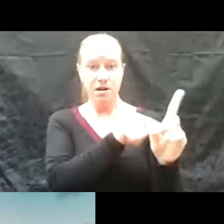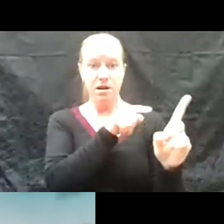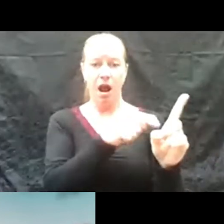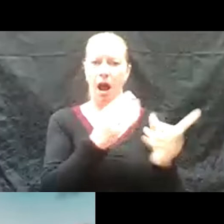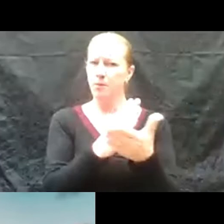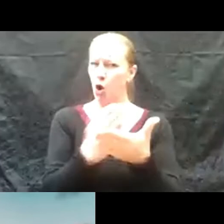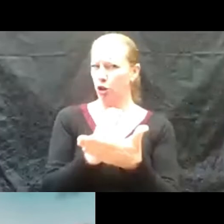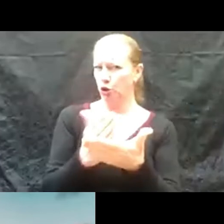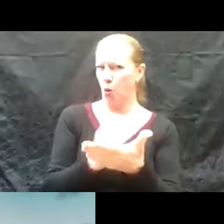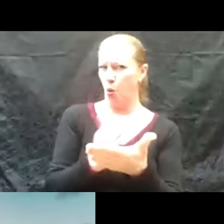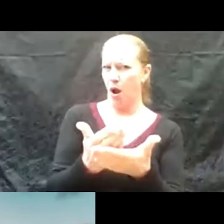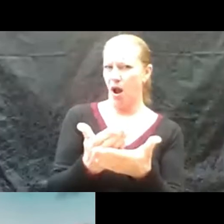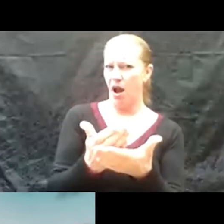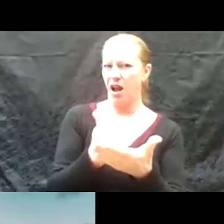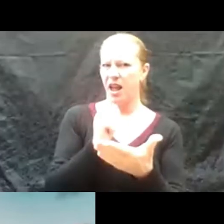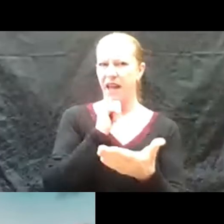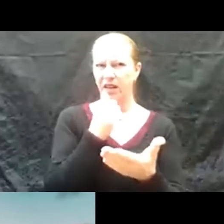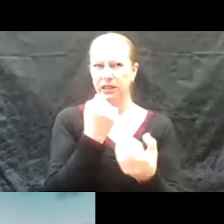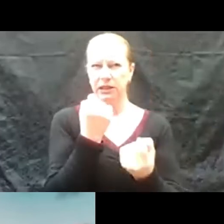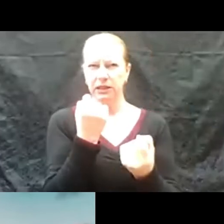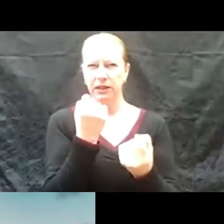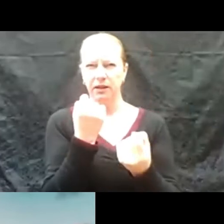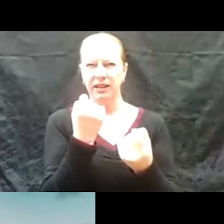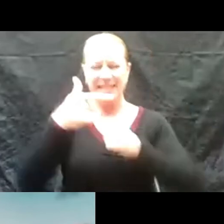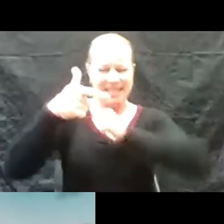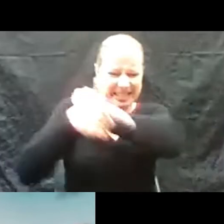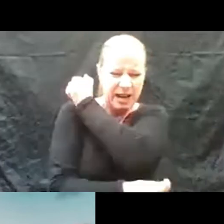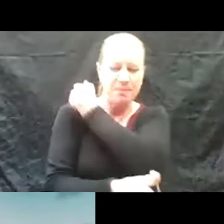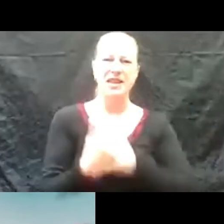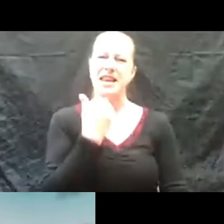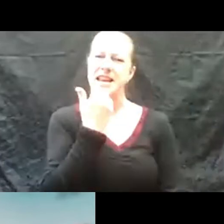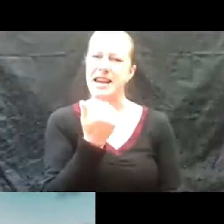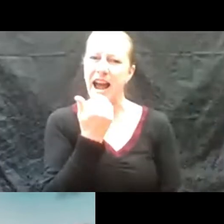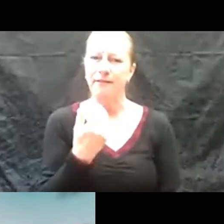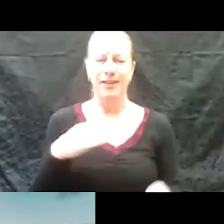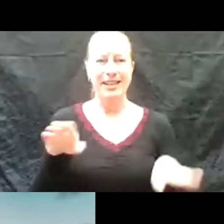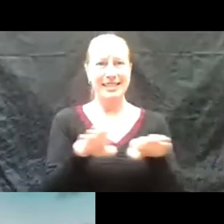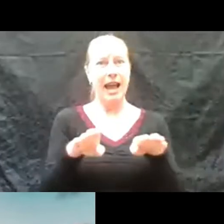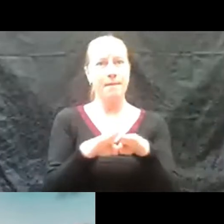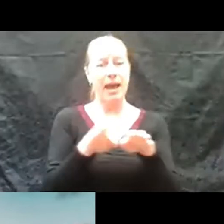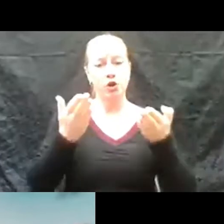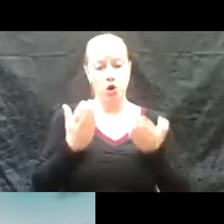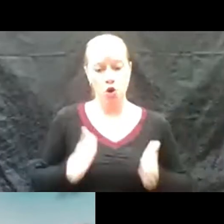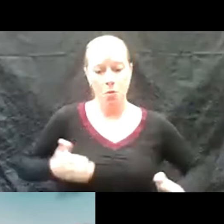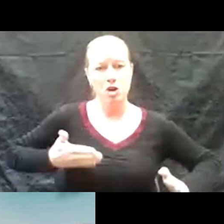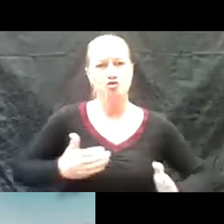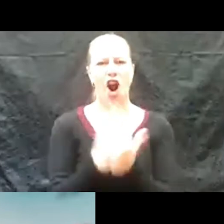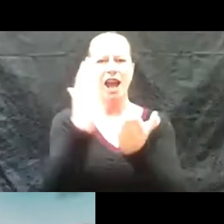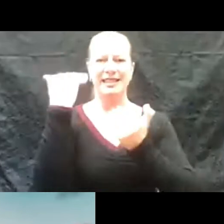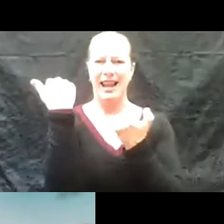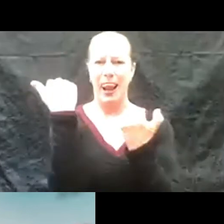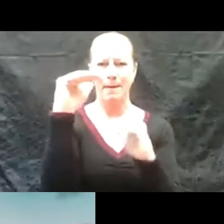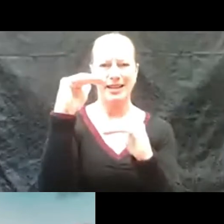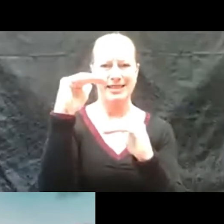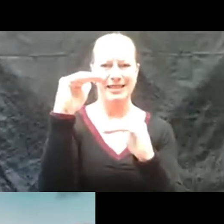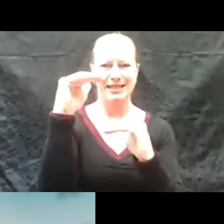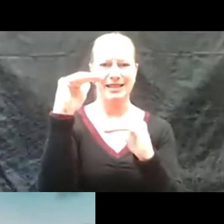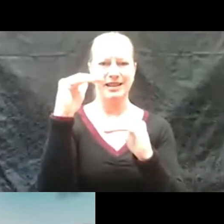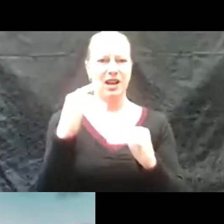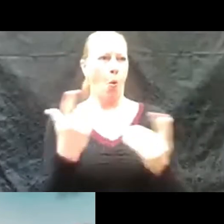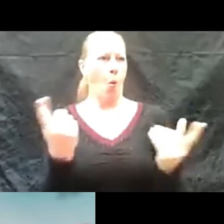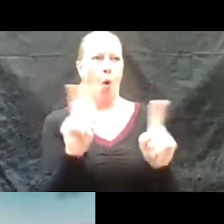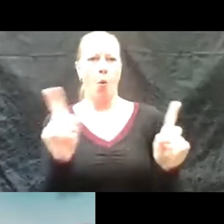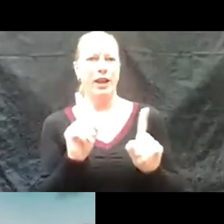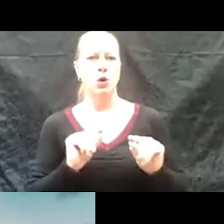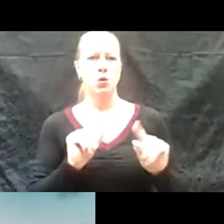this would be comprehensive enough in the same way that the Human Rights Act is very limited in what we can